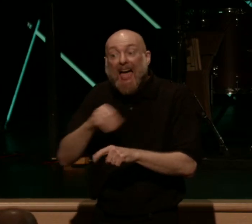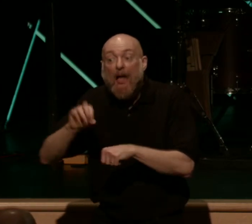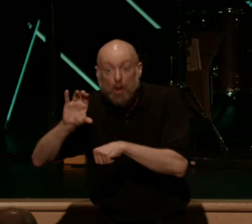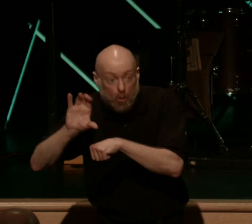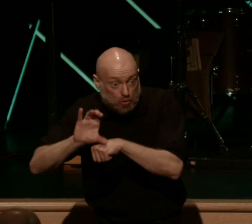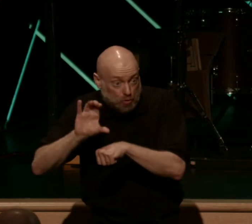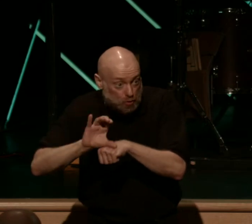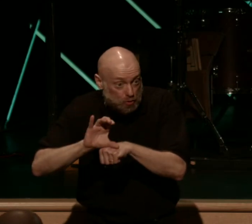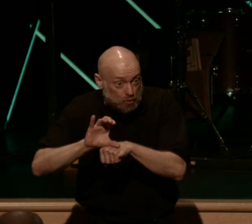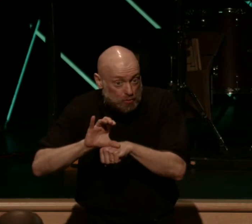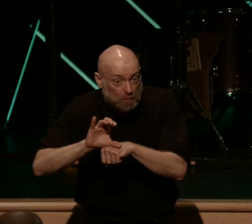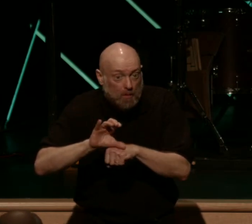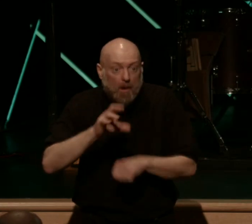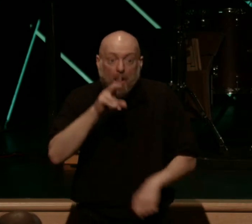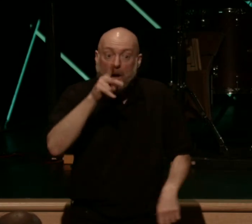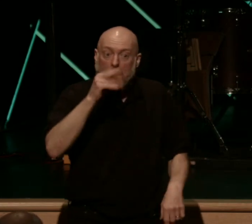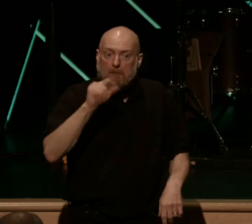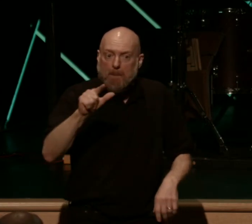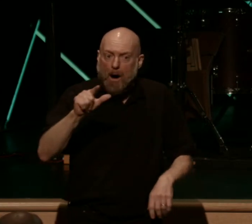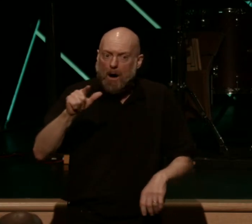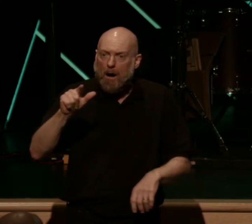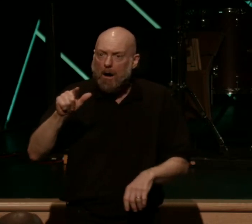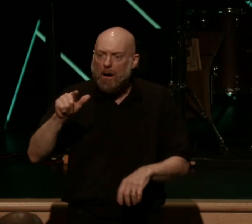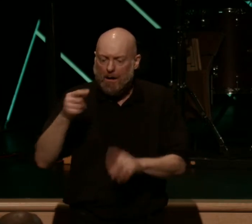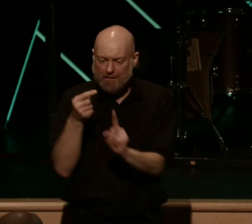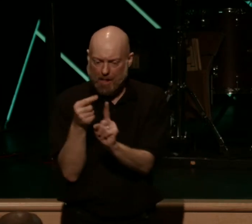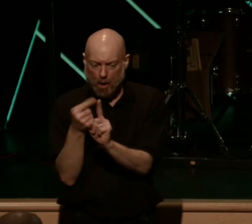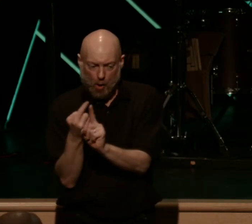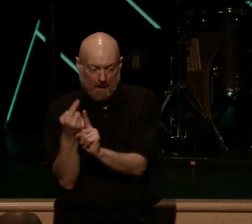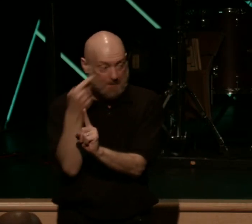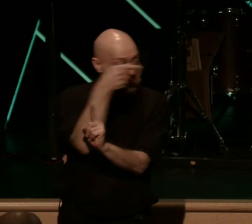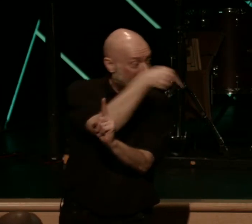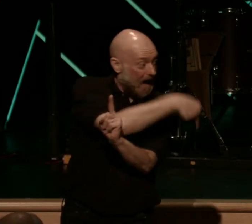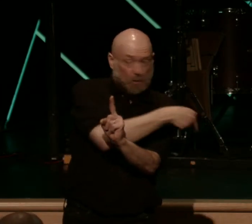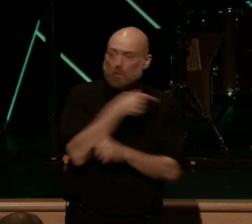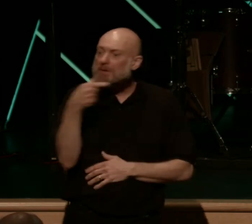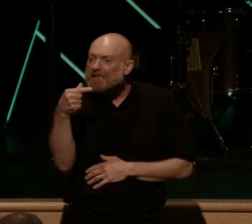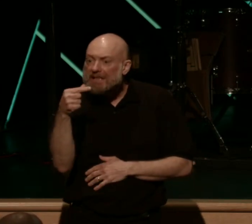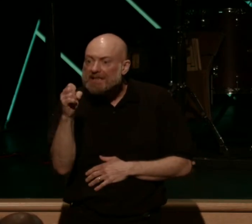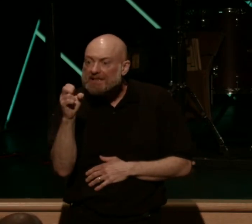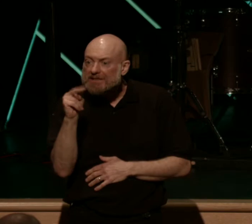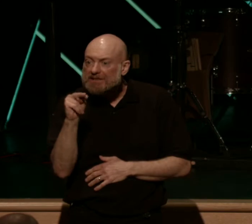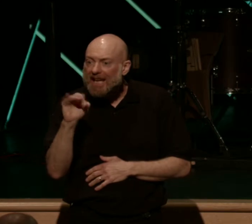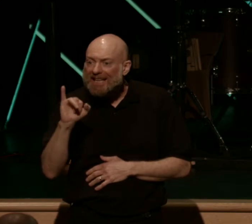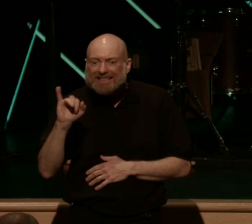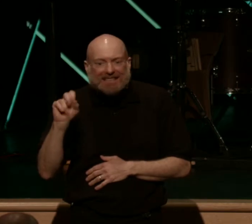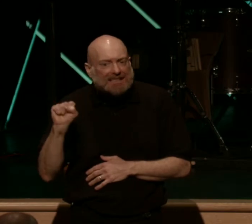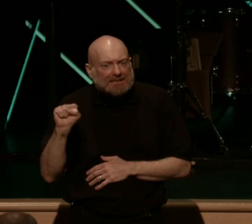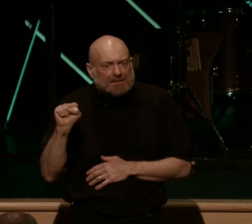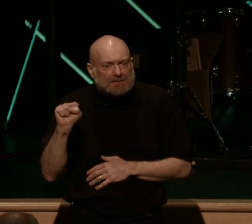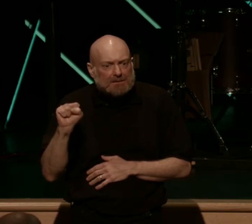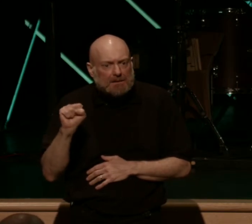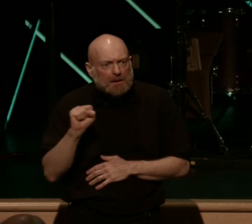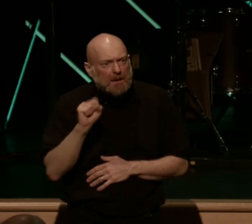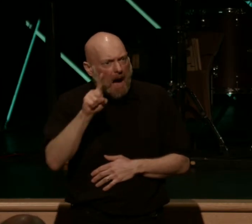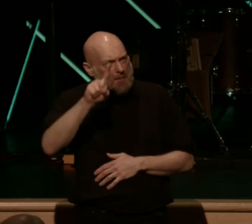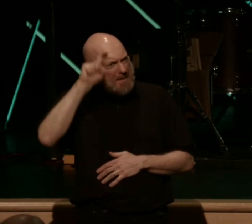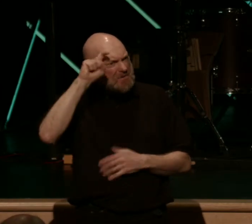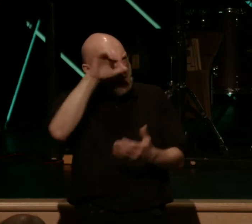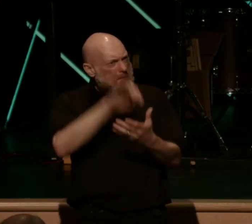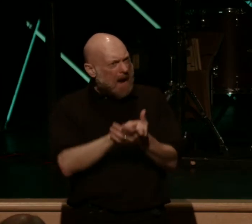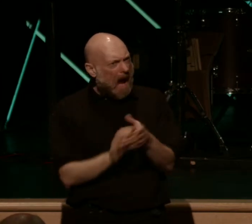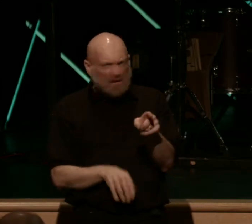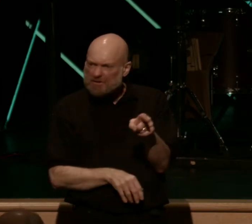church. So Paul here is referring back to Genesis, and he's saying there's a mystery here in marriage. There